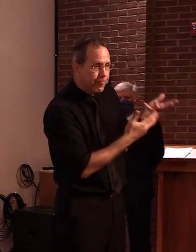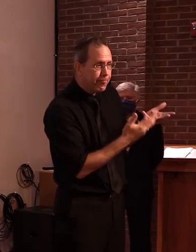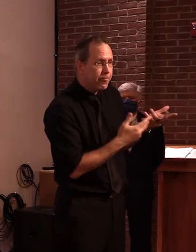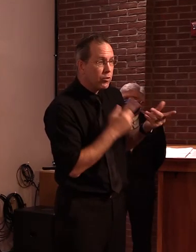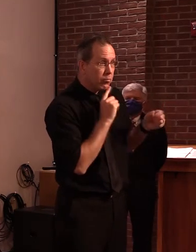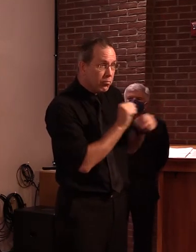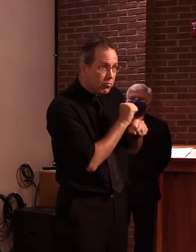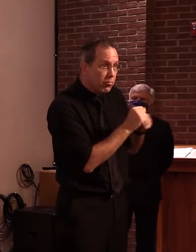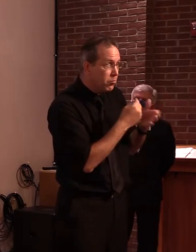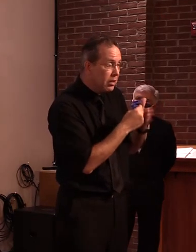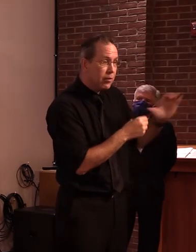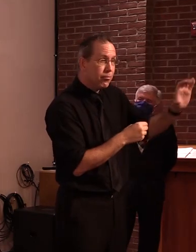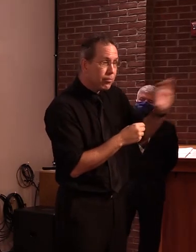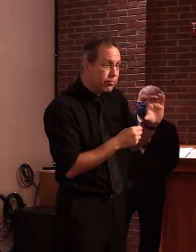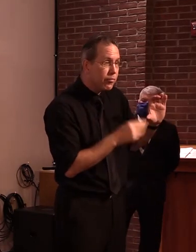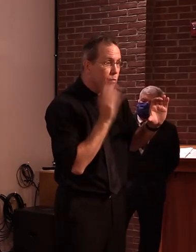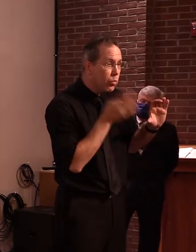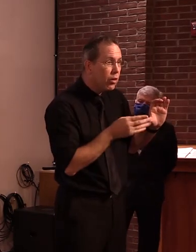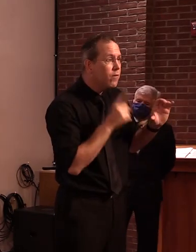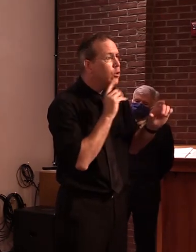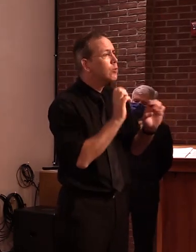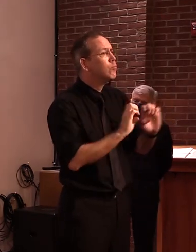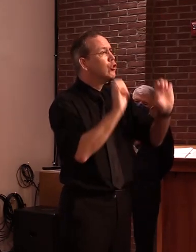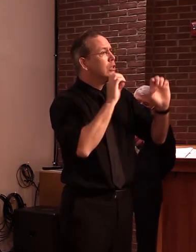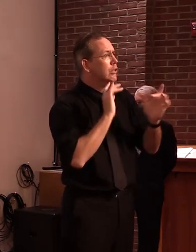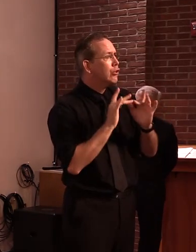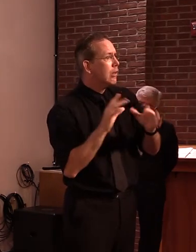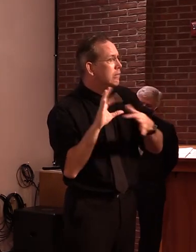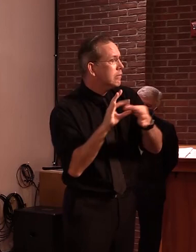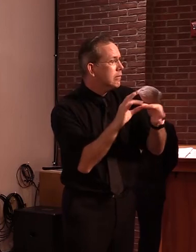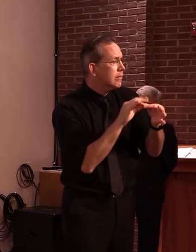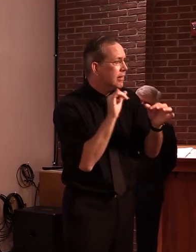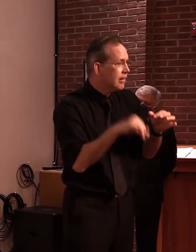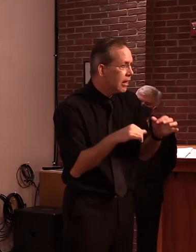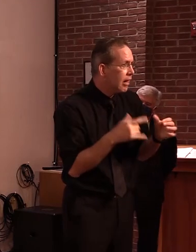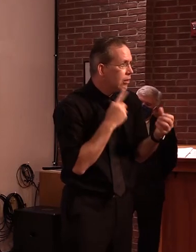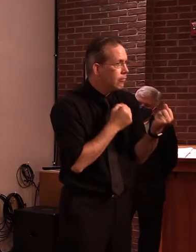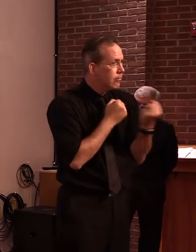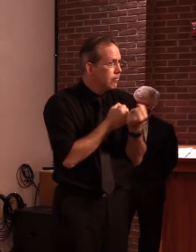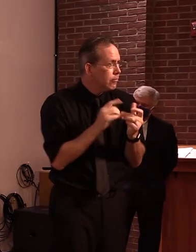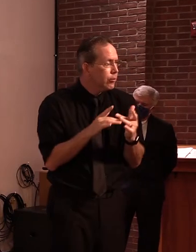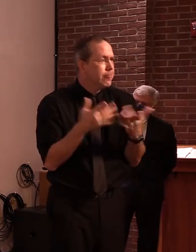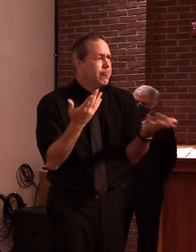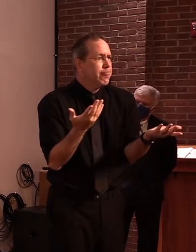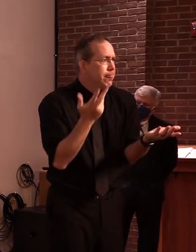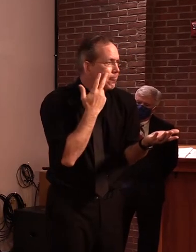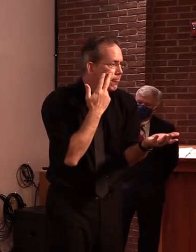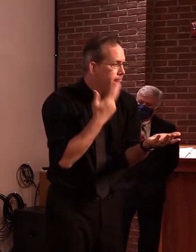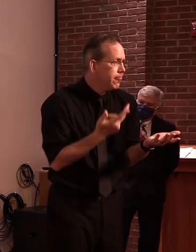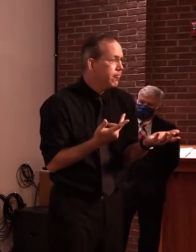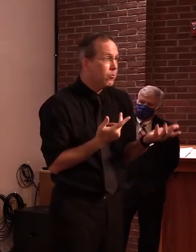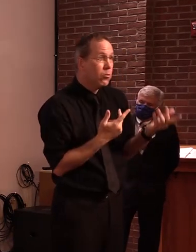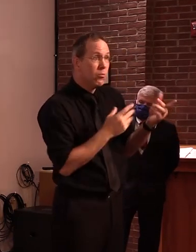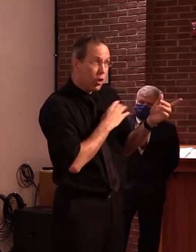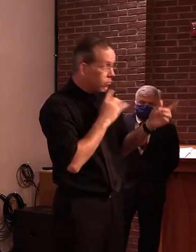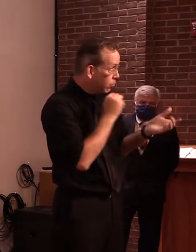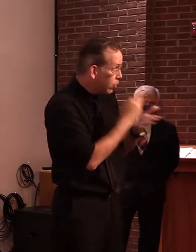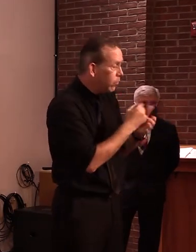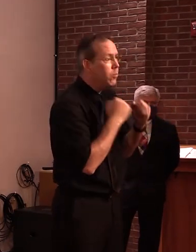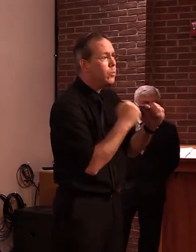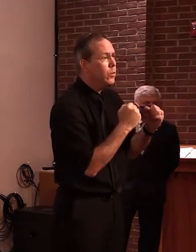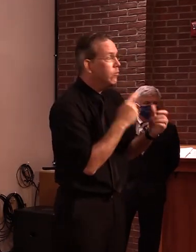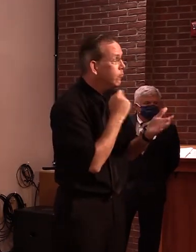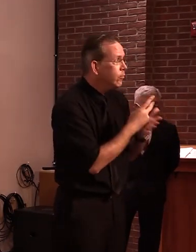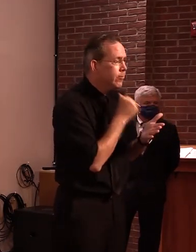REA-style programs that the governor's referring to, the state of Vermont will be ready to act. Thank